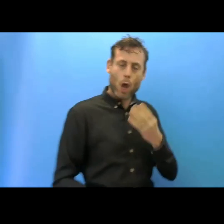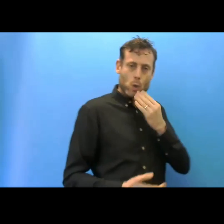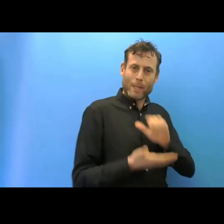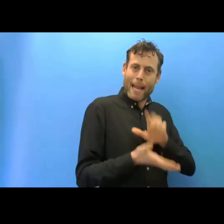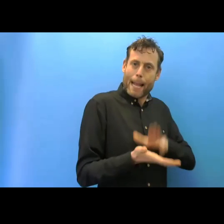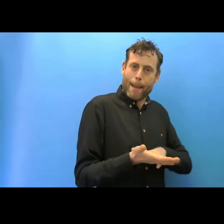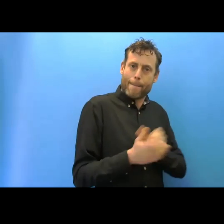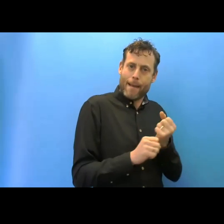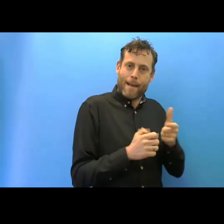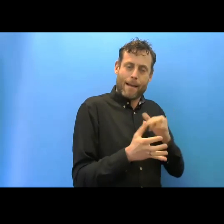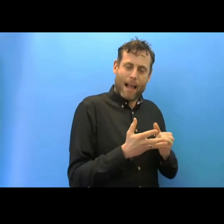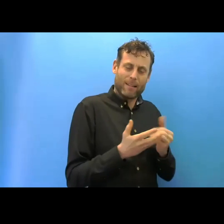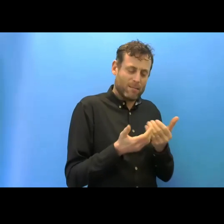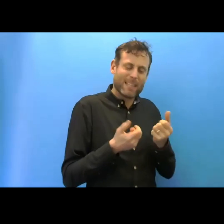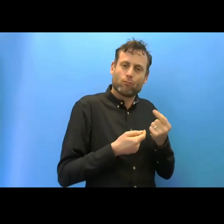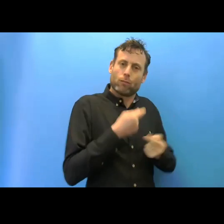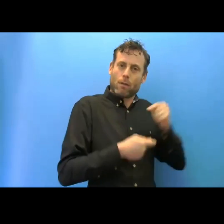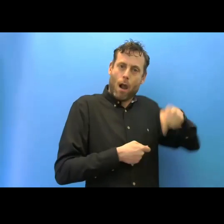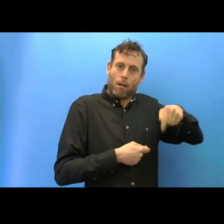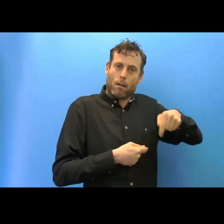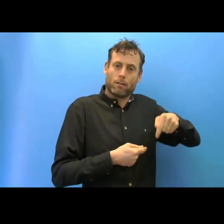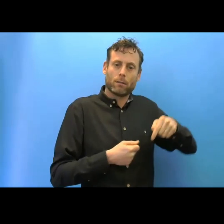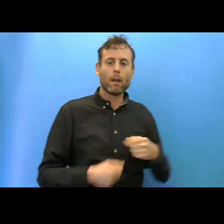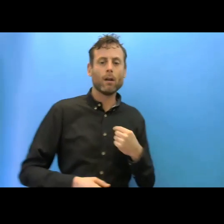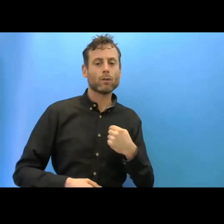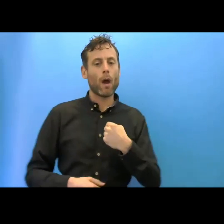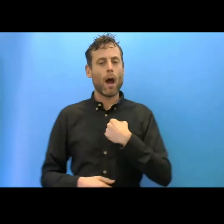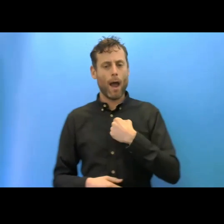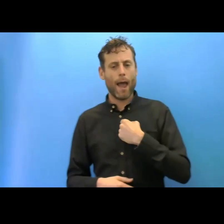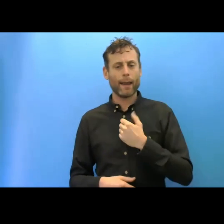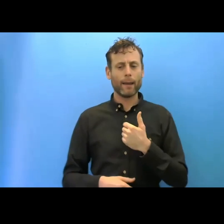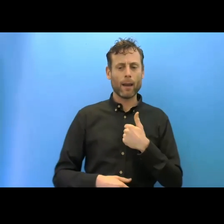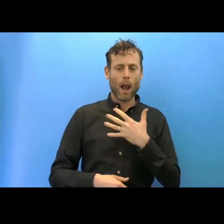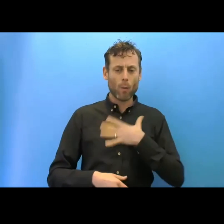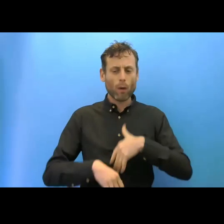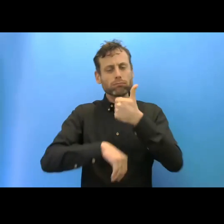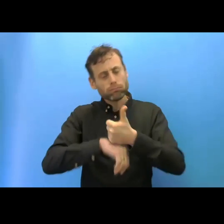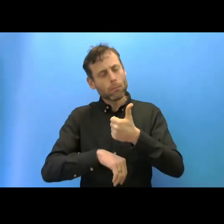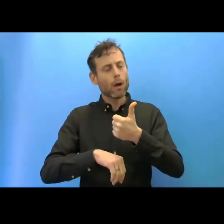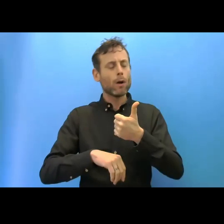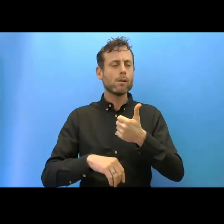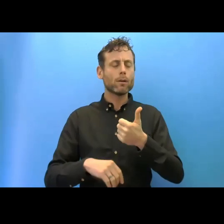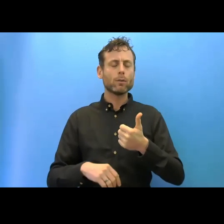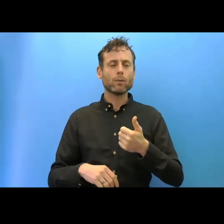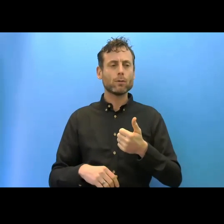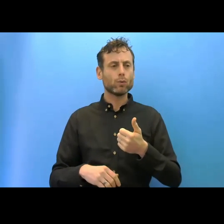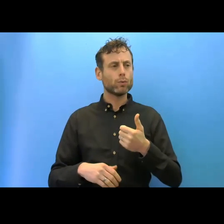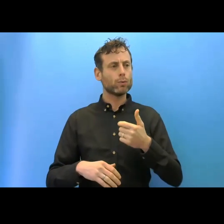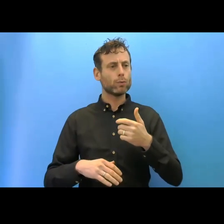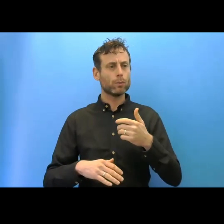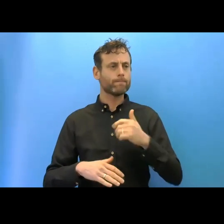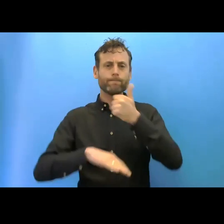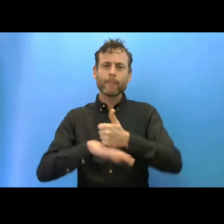state. I really like my work being shown in really different contexts. And the